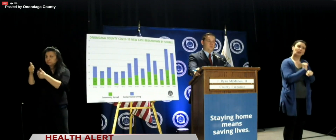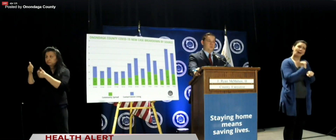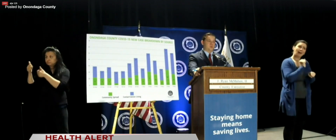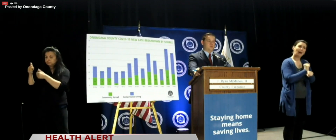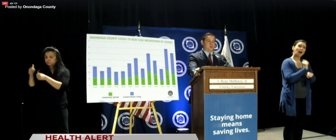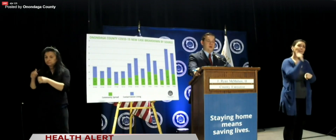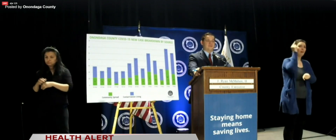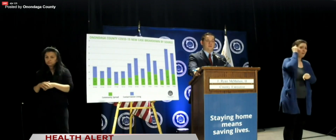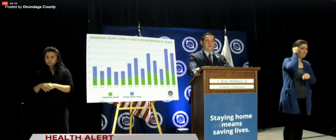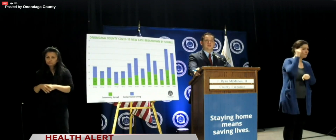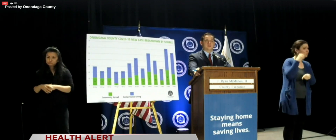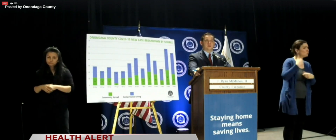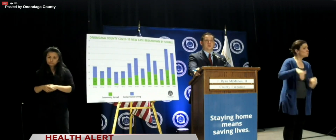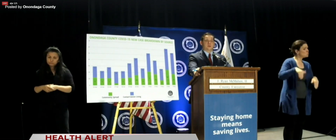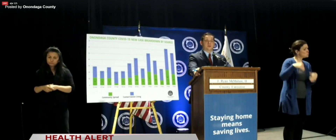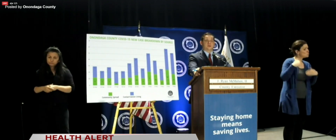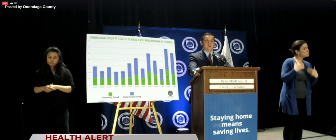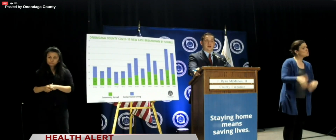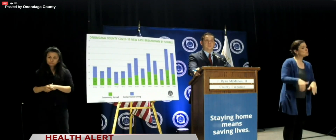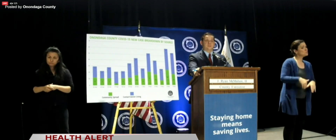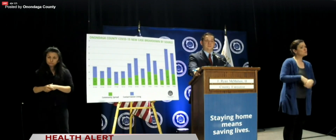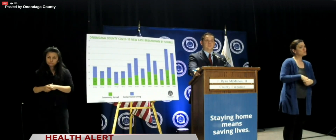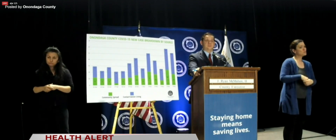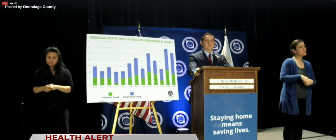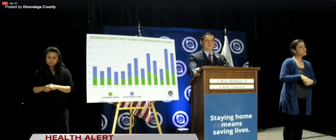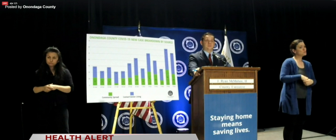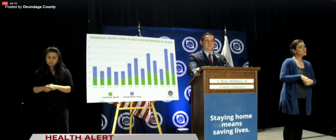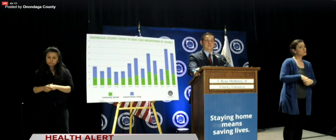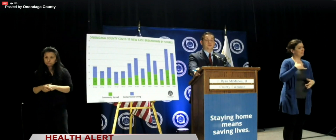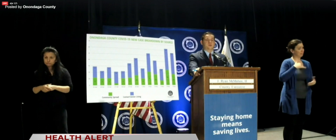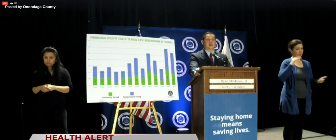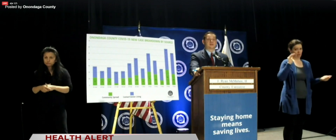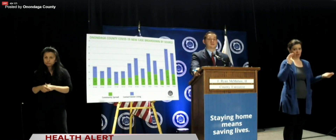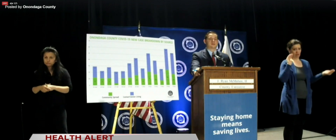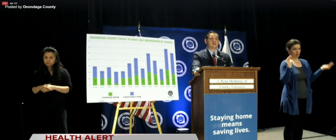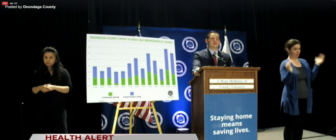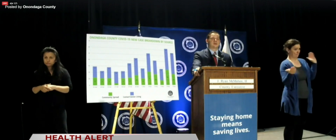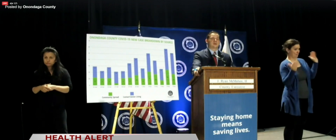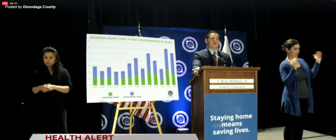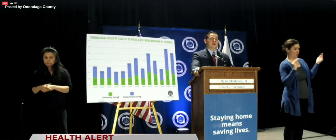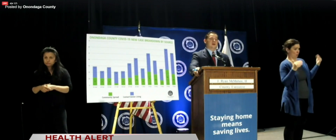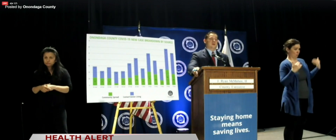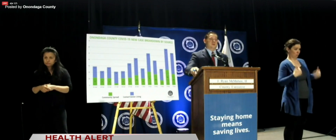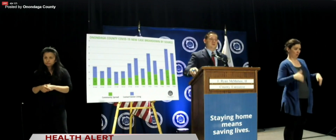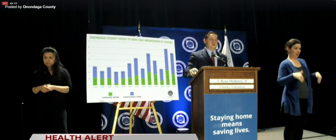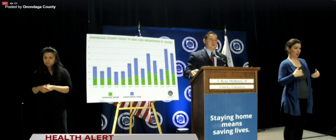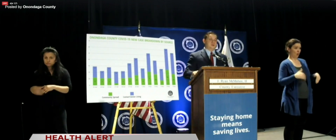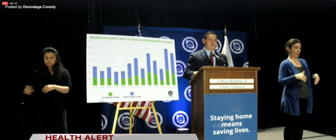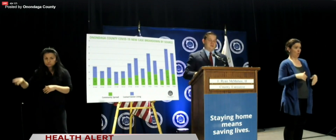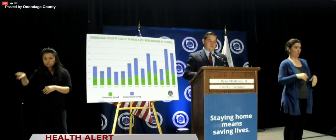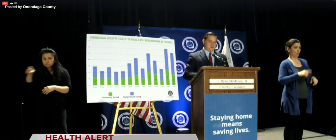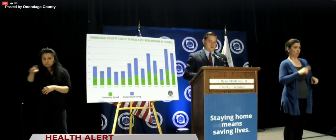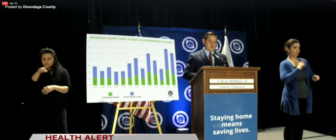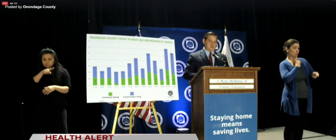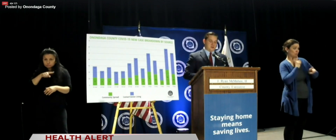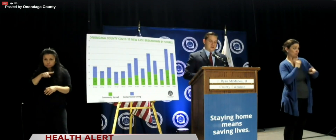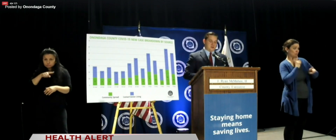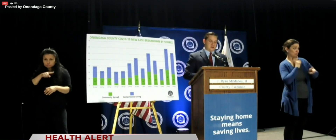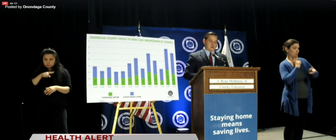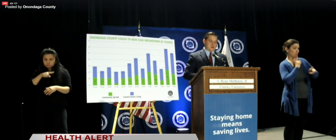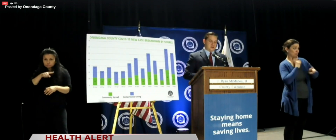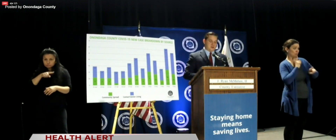for the most part, everybody's done a pretty good job related to this response. There's certainly things that we disagree